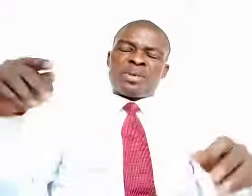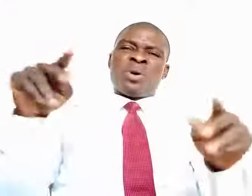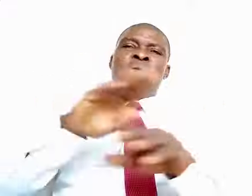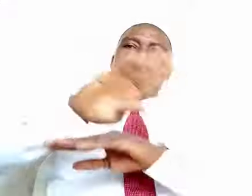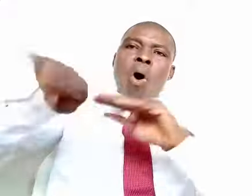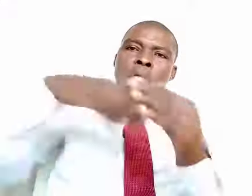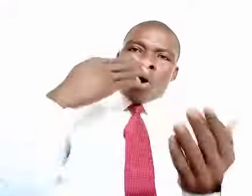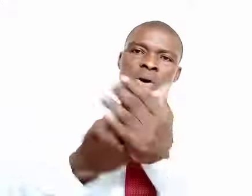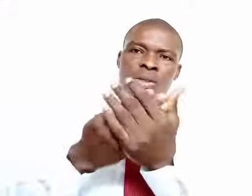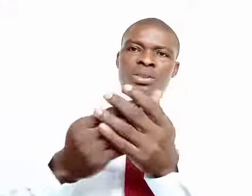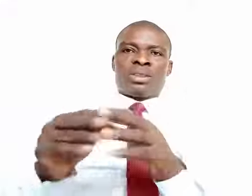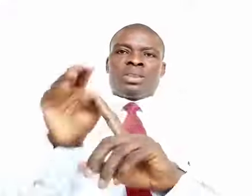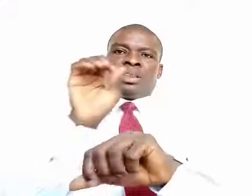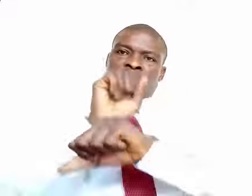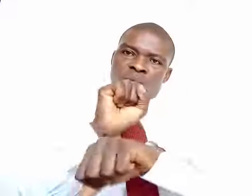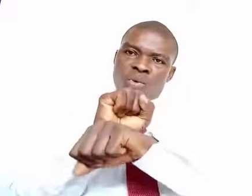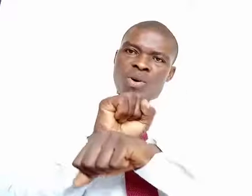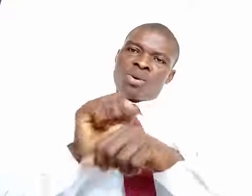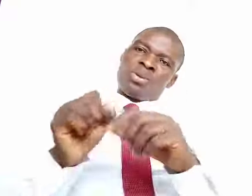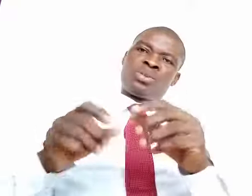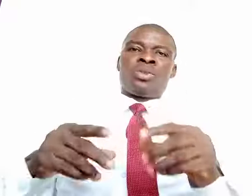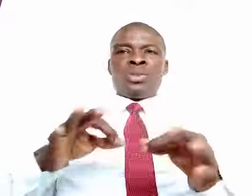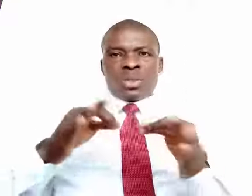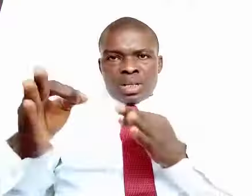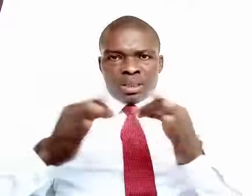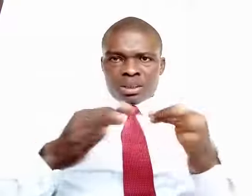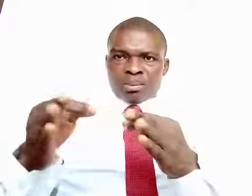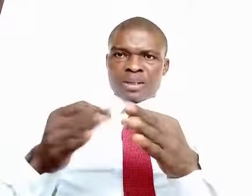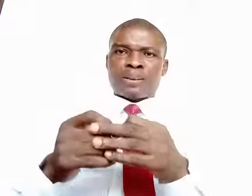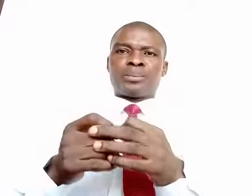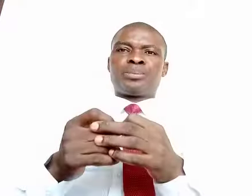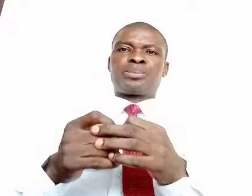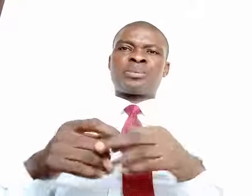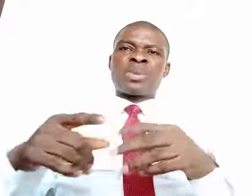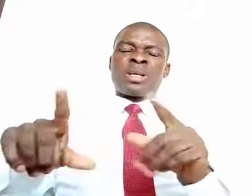the activities described. Let's take time to refresh. I'll be right back.